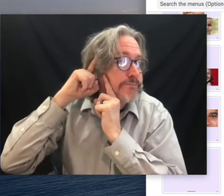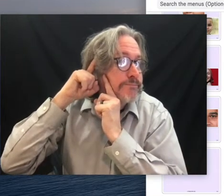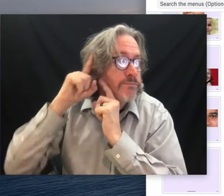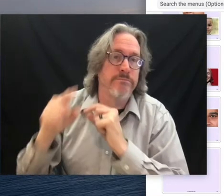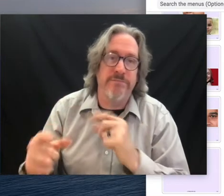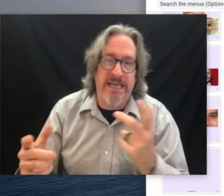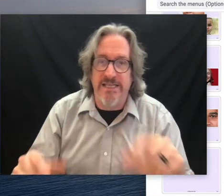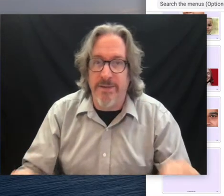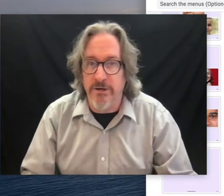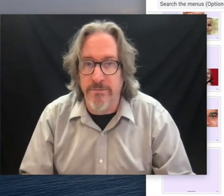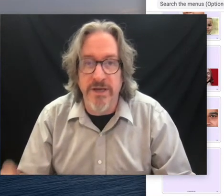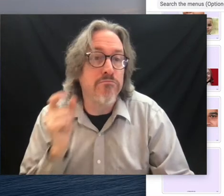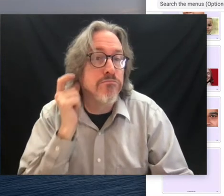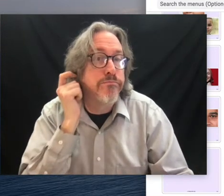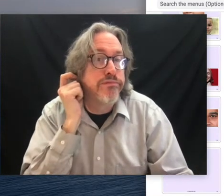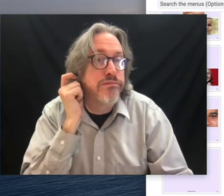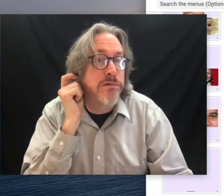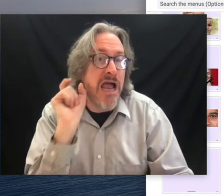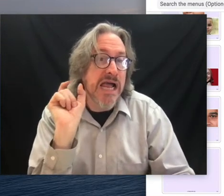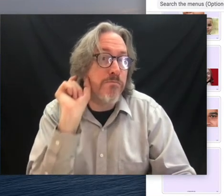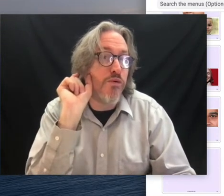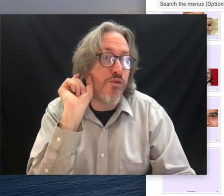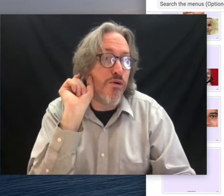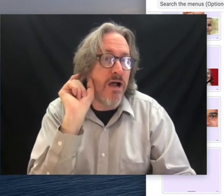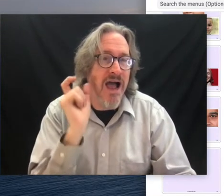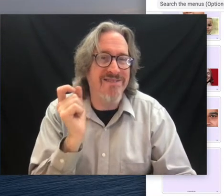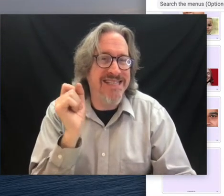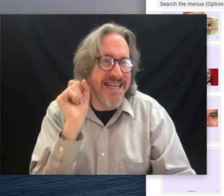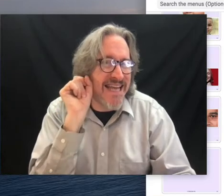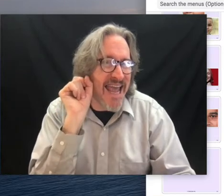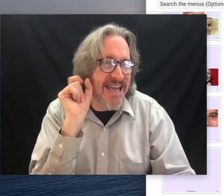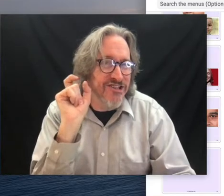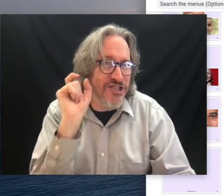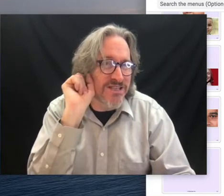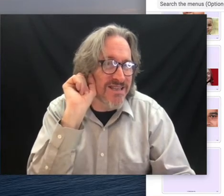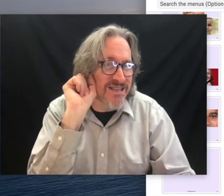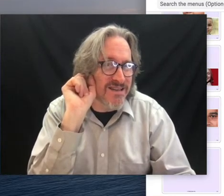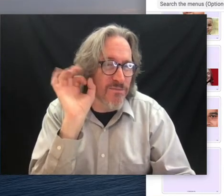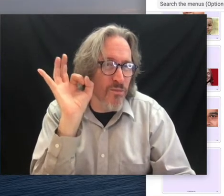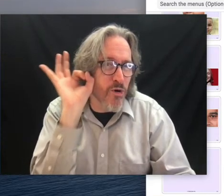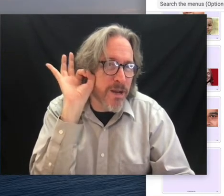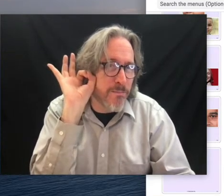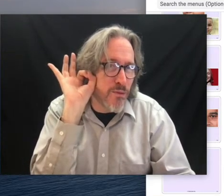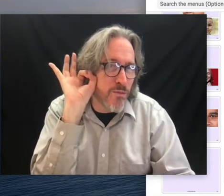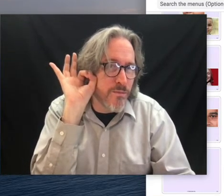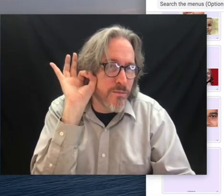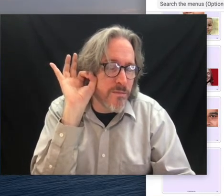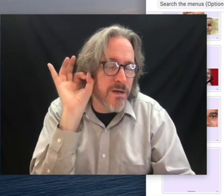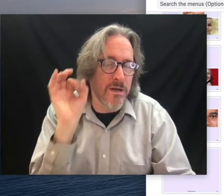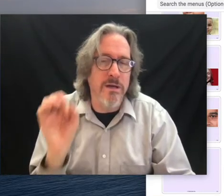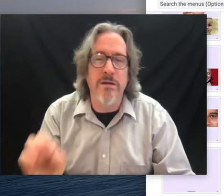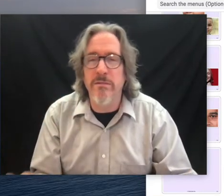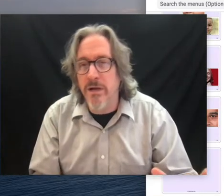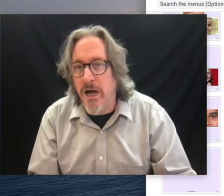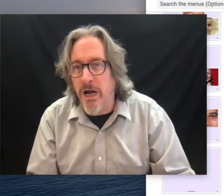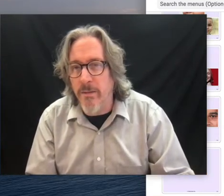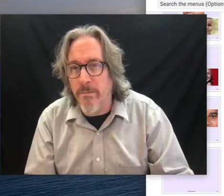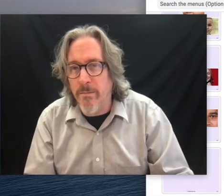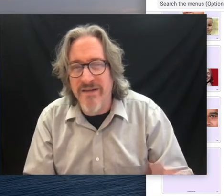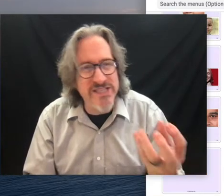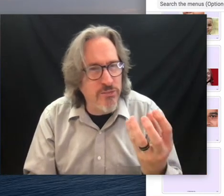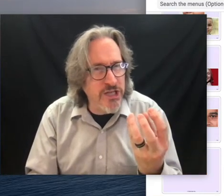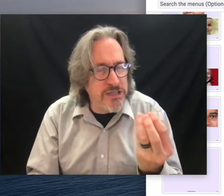can't see my ear, but I've seen gauge more like boom.